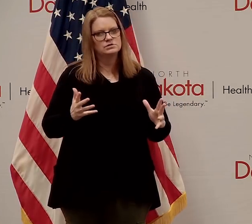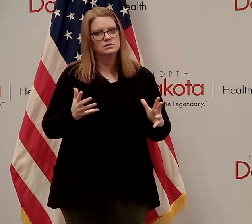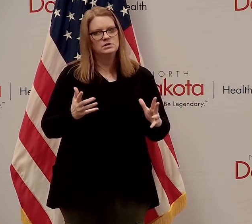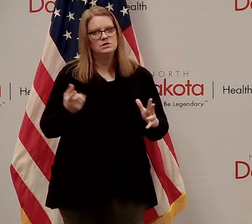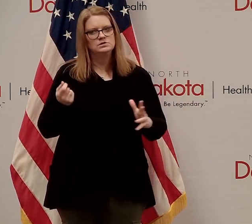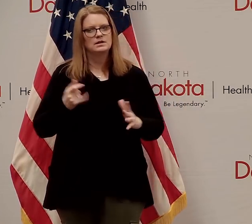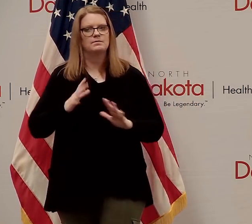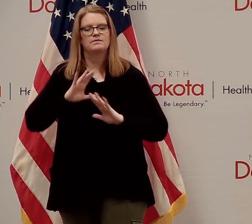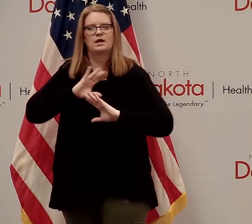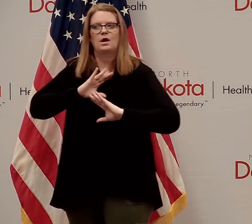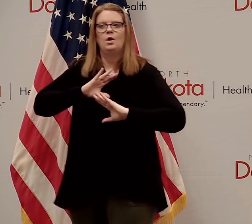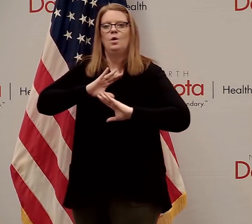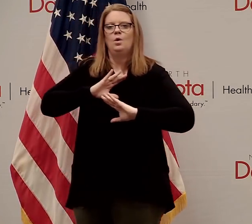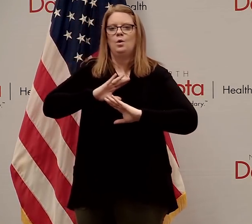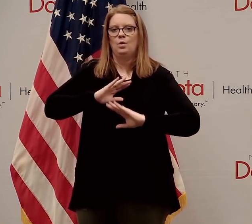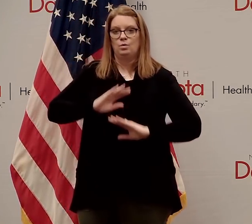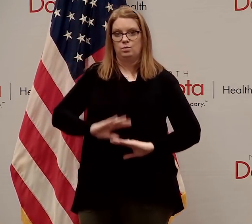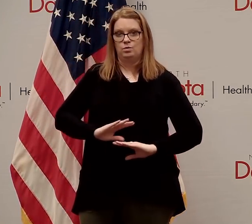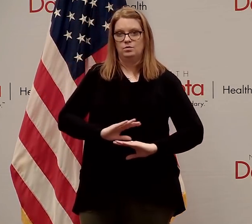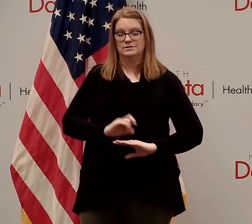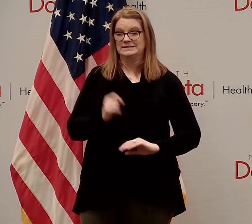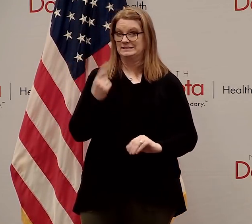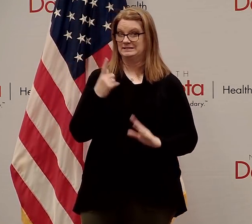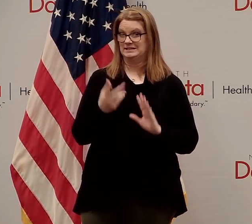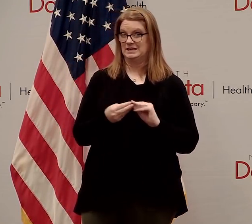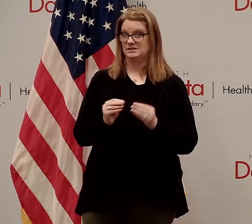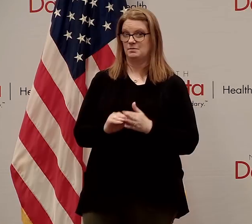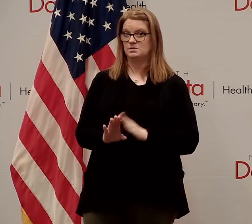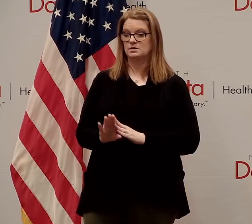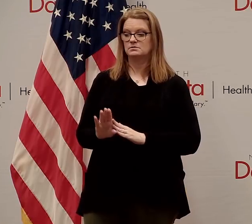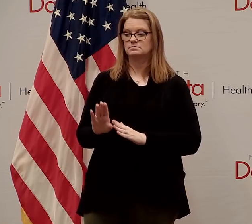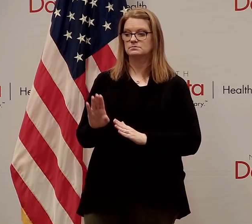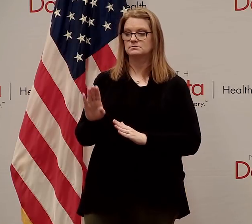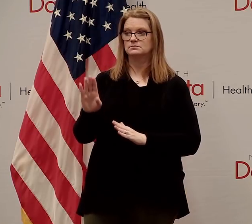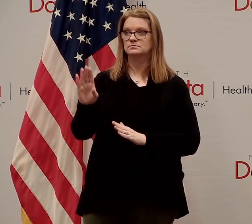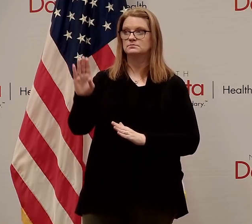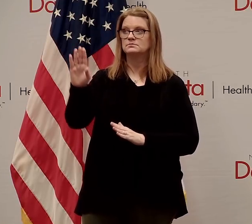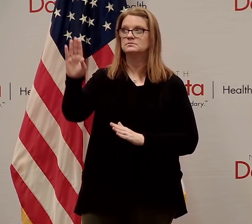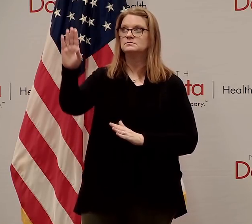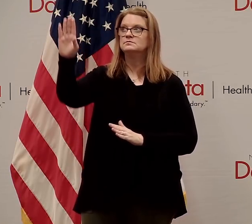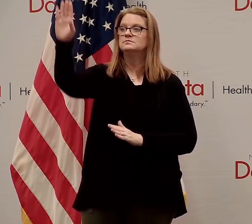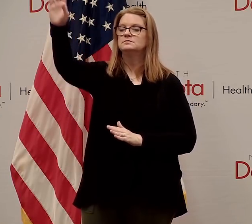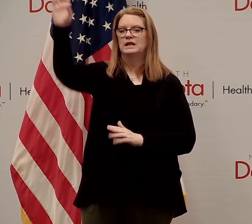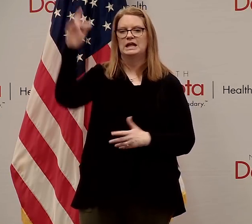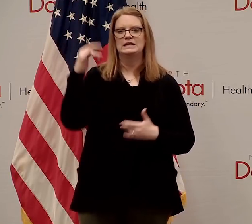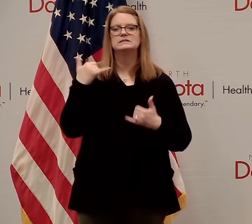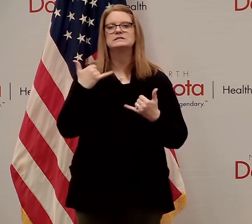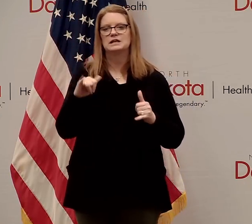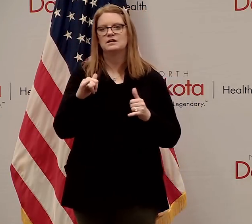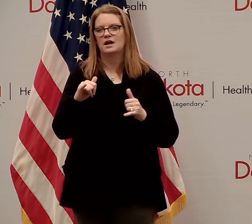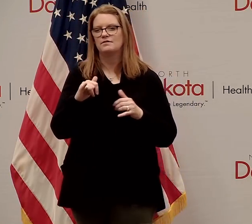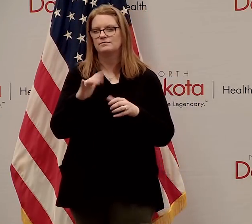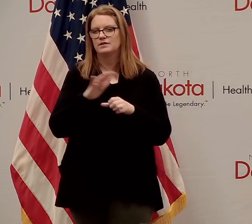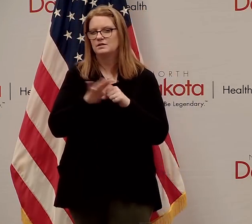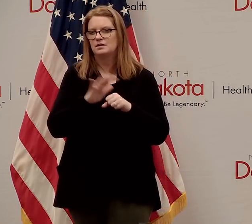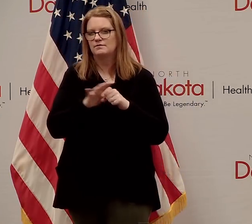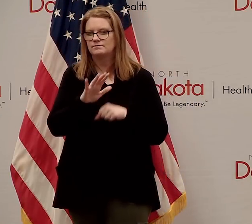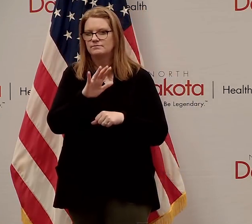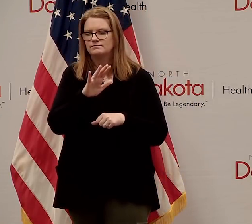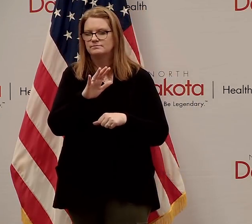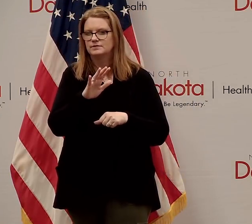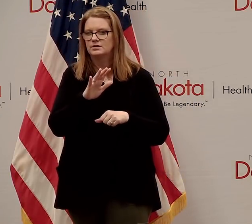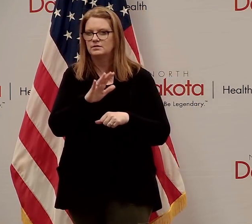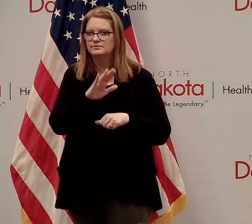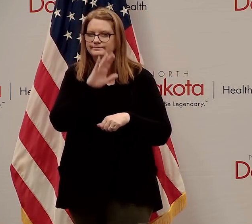sigh of release, because, I mean, these numbers could go a long way up from where they are now, and we'd still have plenty of capacity to care for people, and that's the way you manage